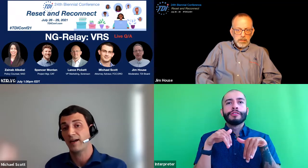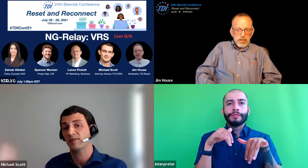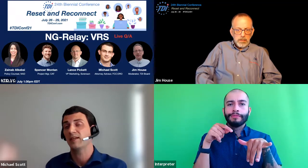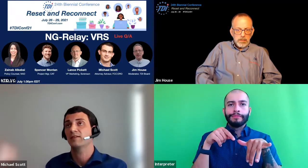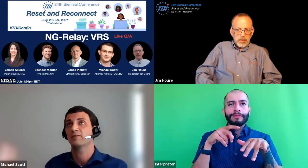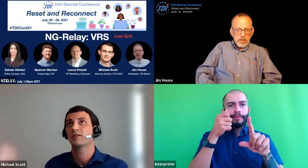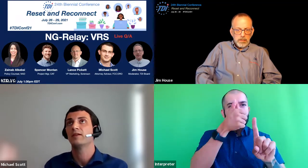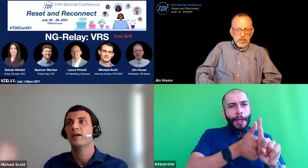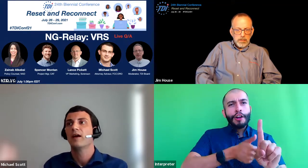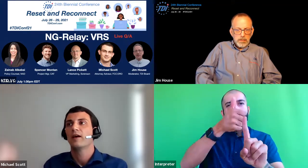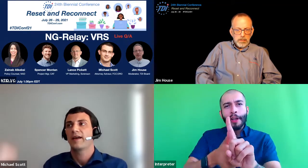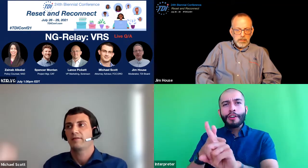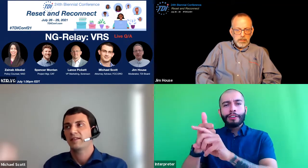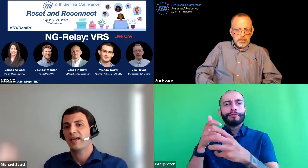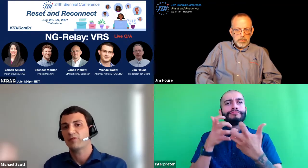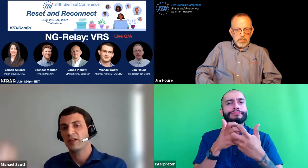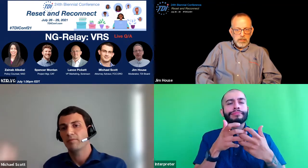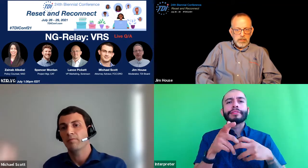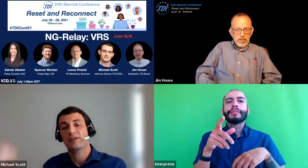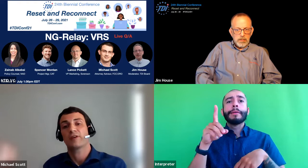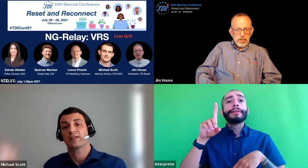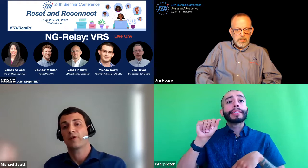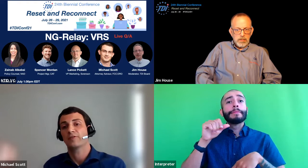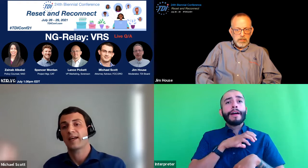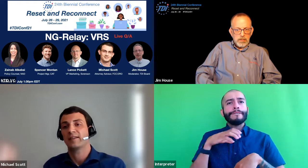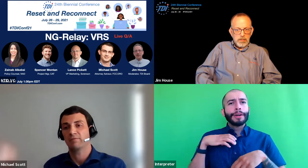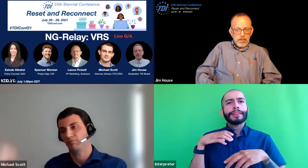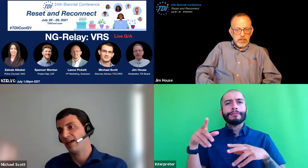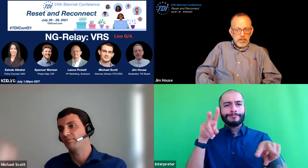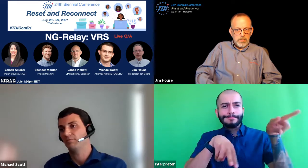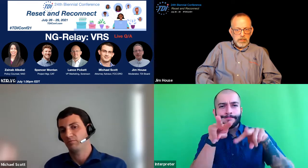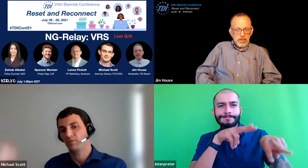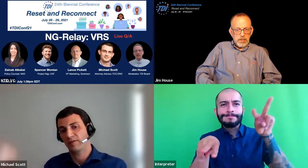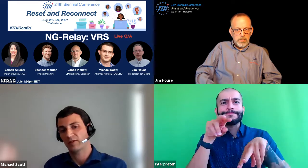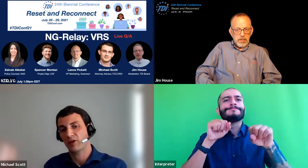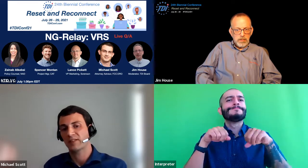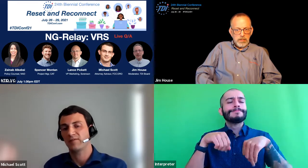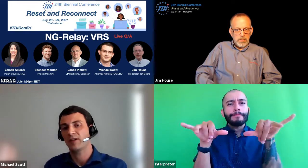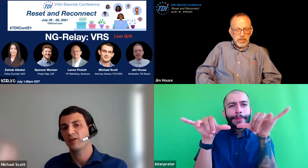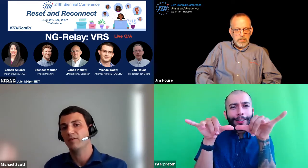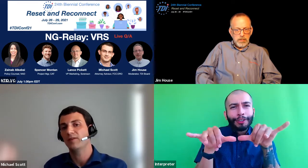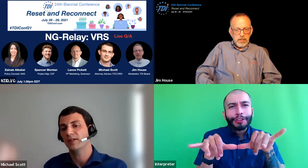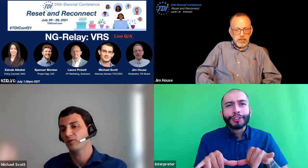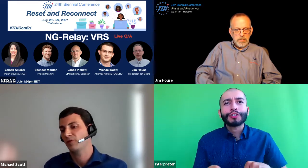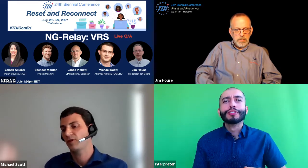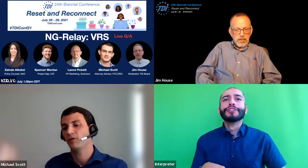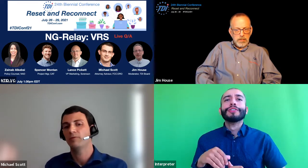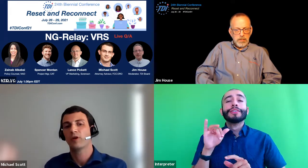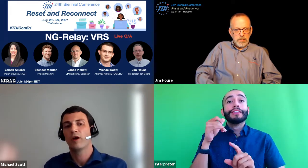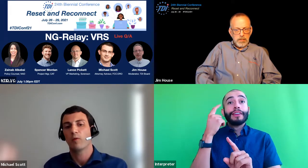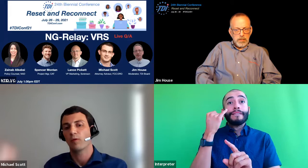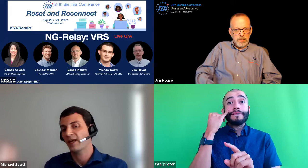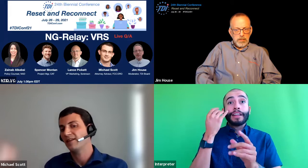a few times is establishing metrics for understanding that if the service is functionally equivalent. We're